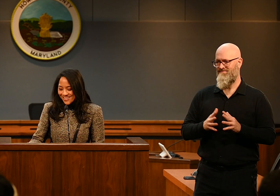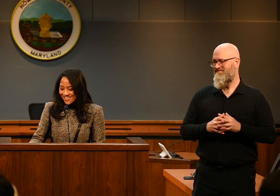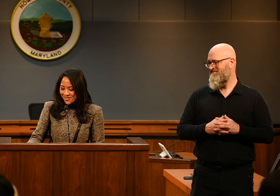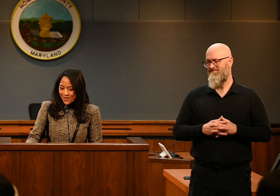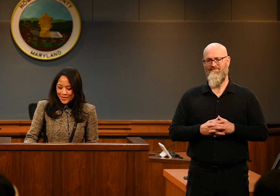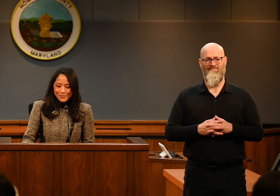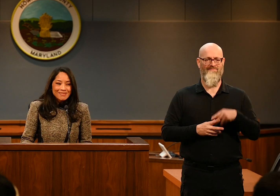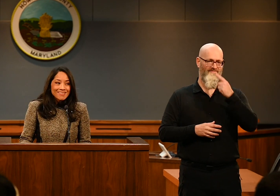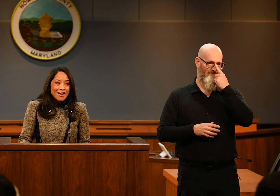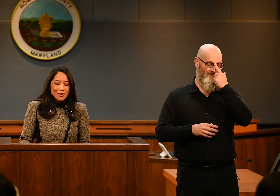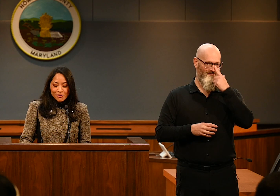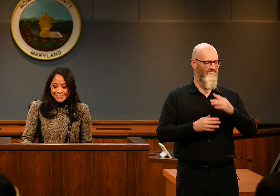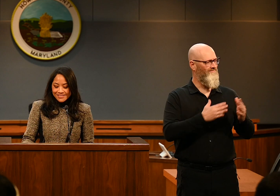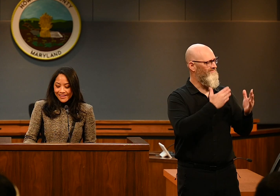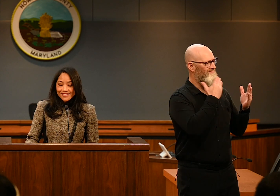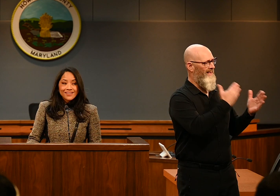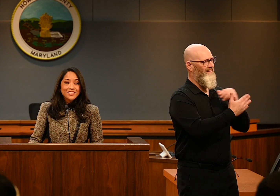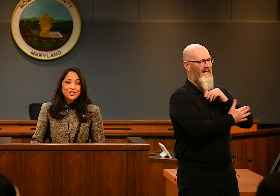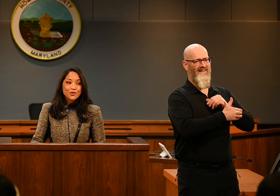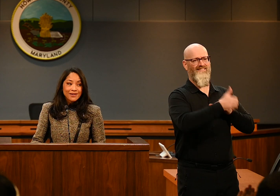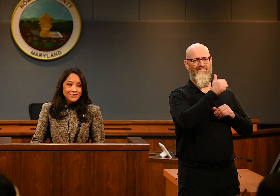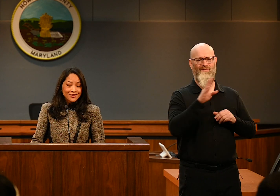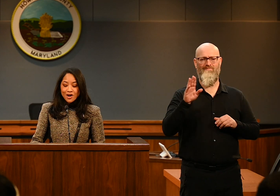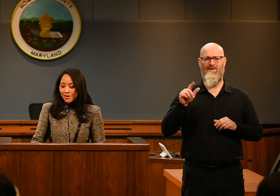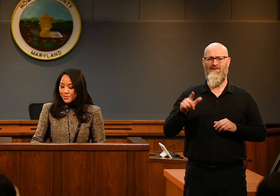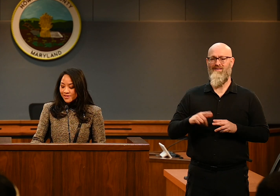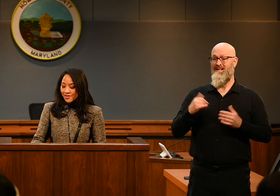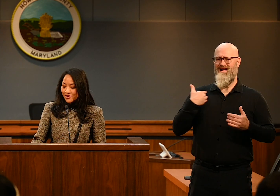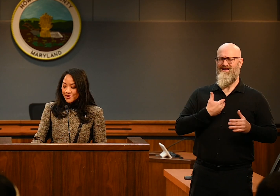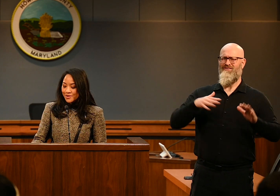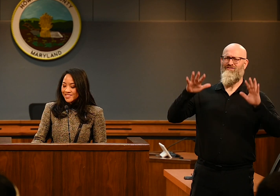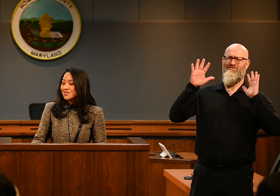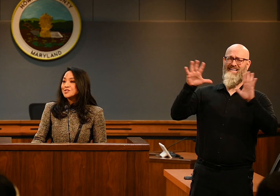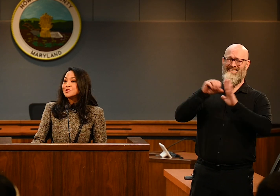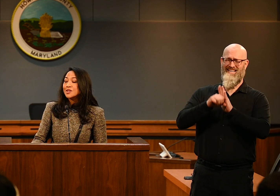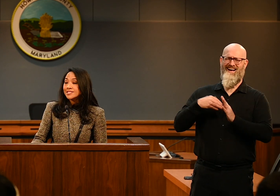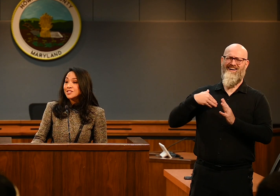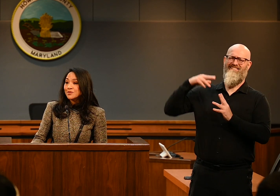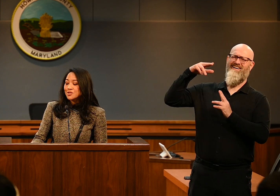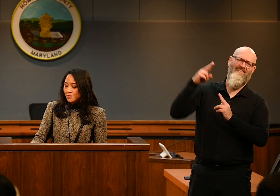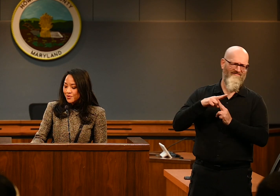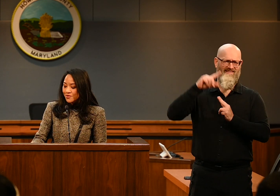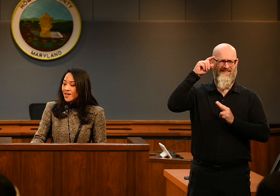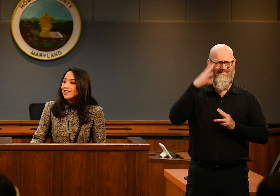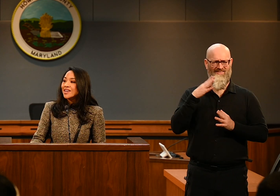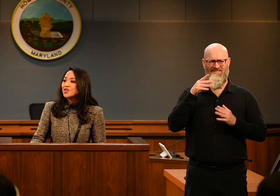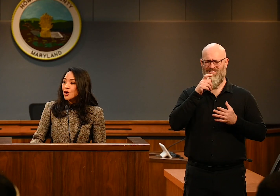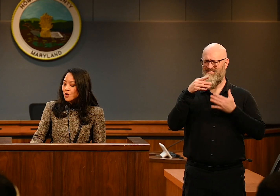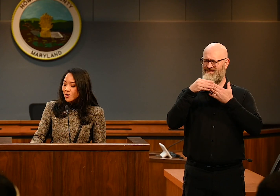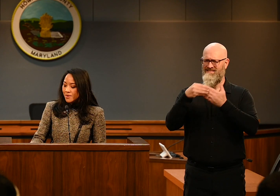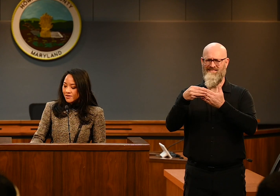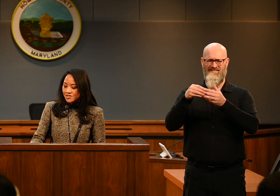Thank you, County Executive Ball. Our great state has a great, incomparable leader who continues to prove